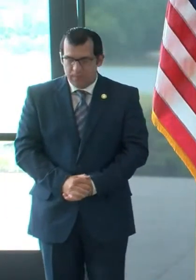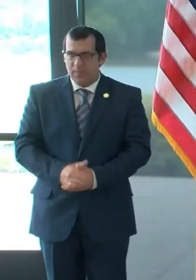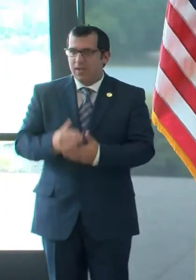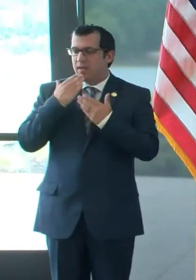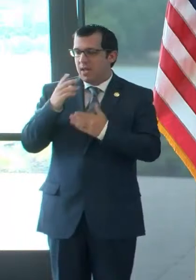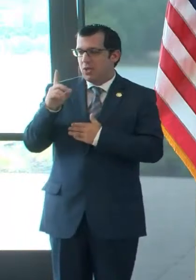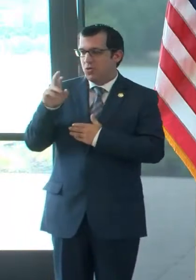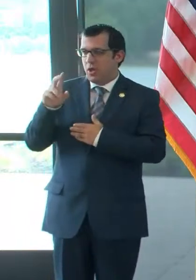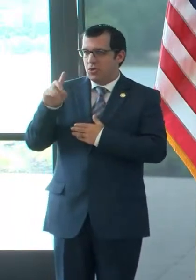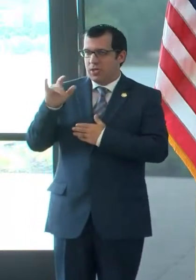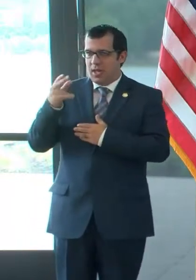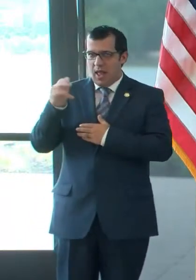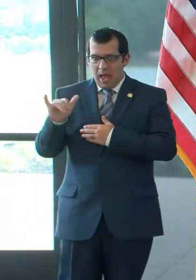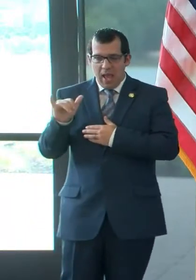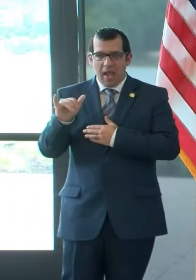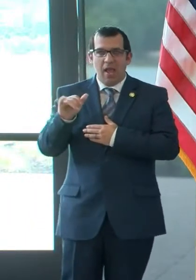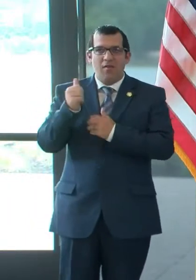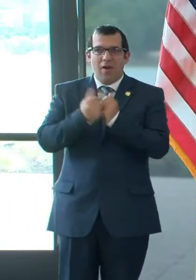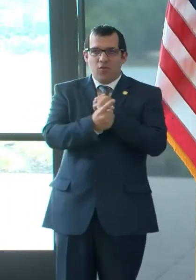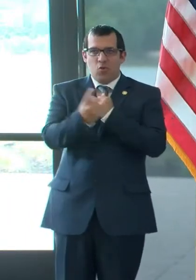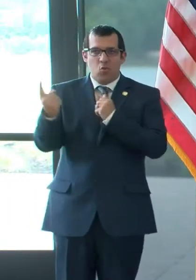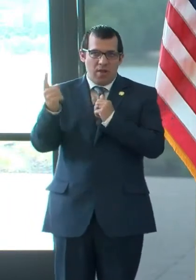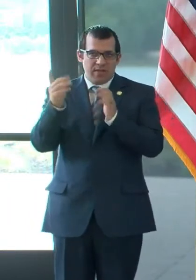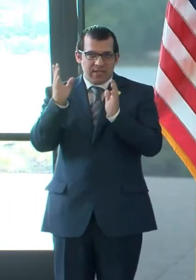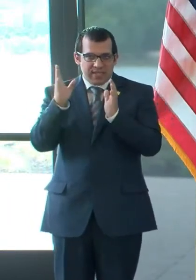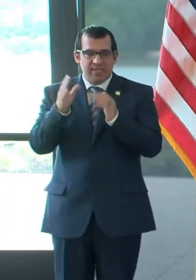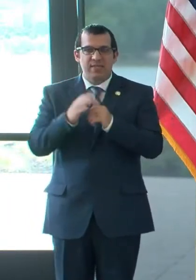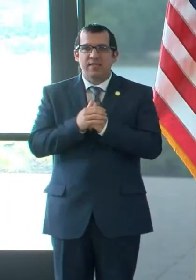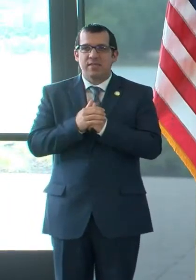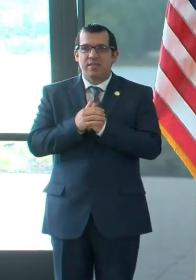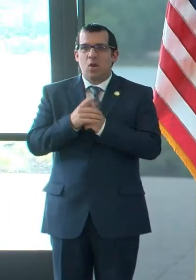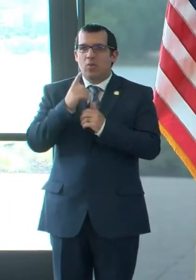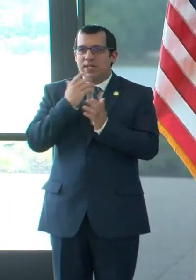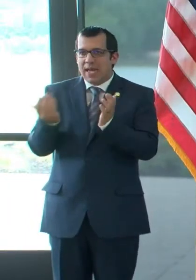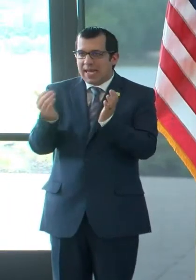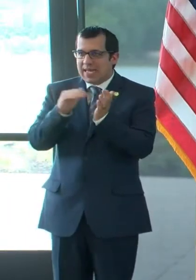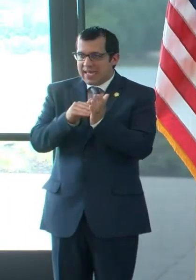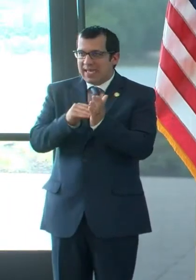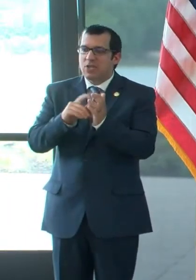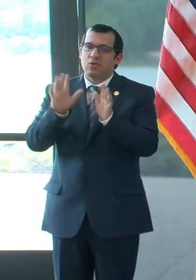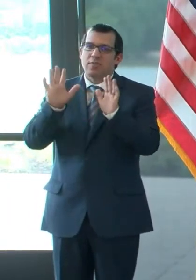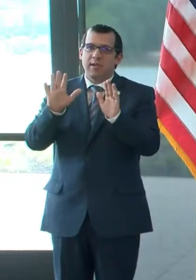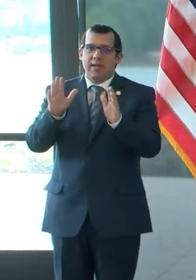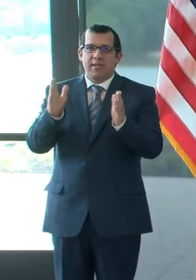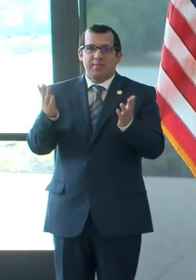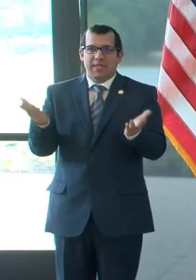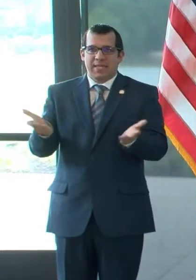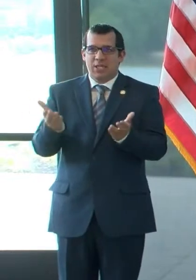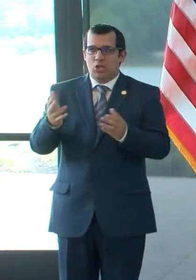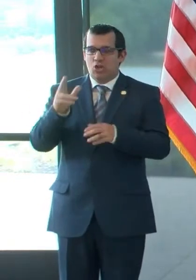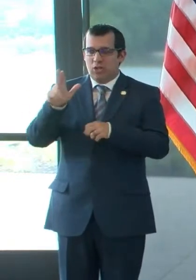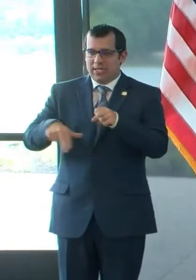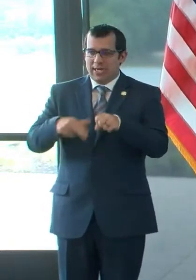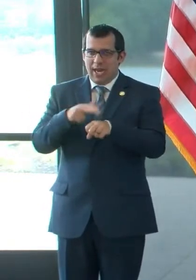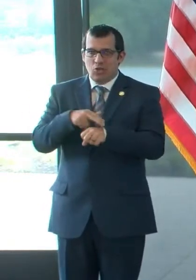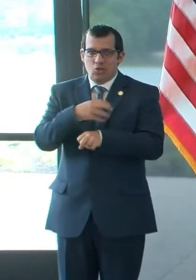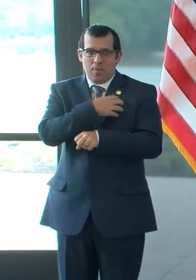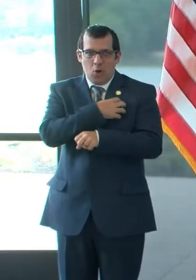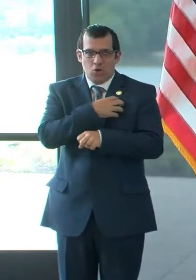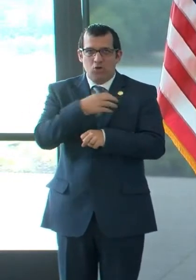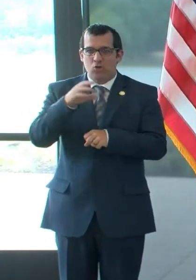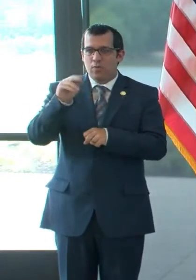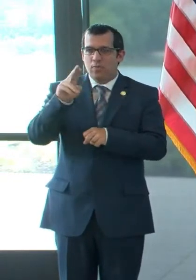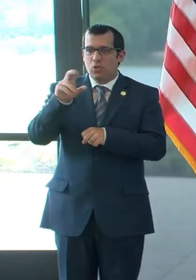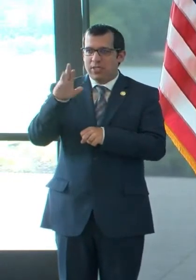Thank you, Dr. Delahaye, and for everyone that's listening, I just want to say again, it's great to be in the National Marshals Museum,